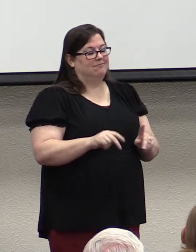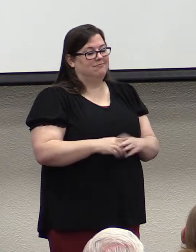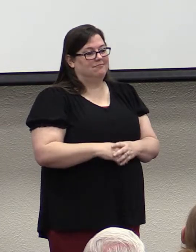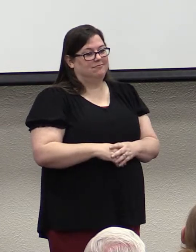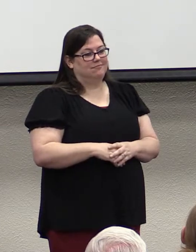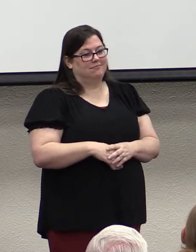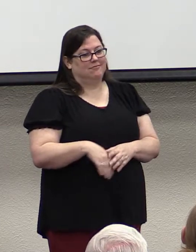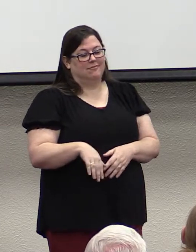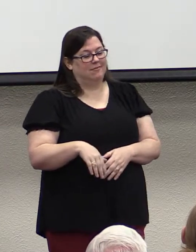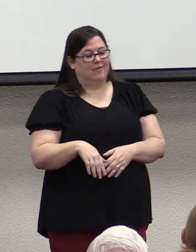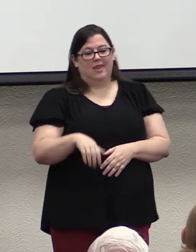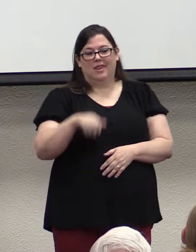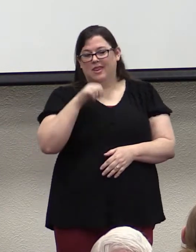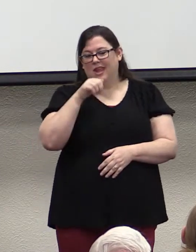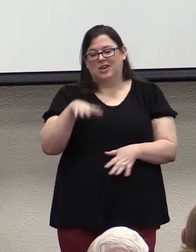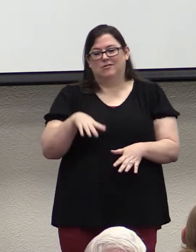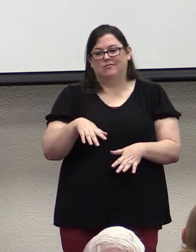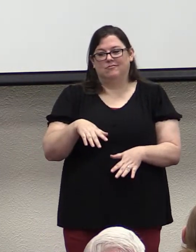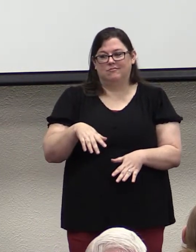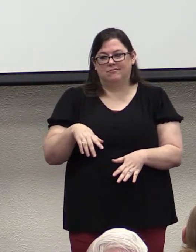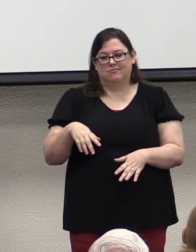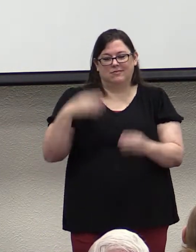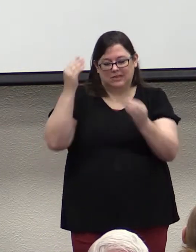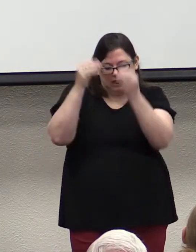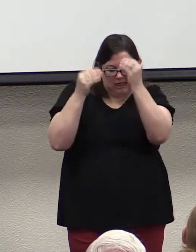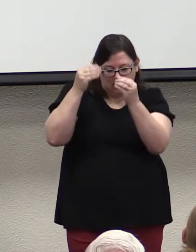that don't take it seriously.